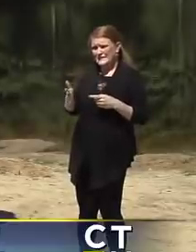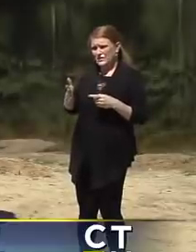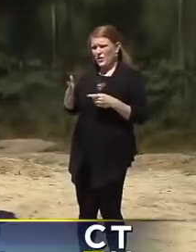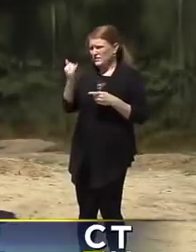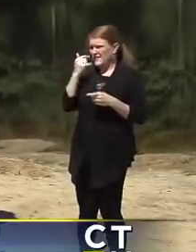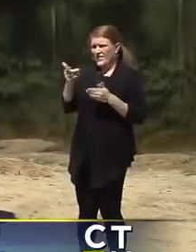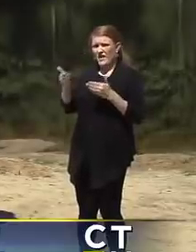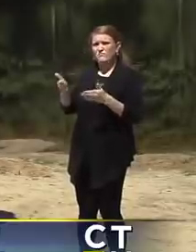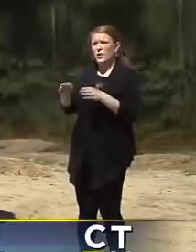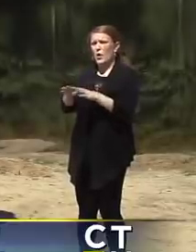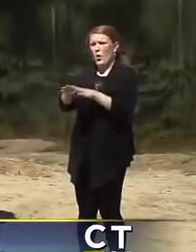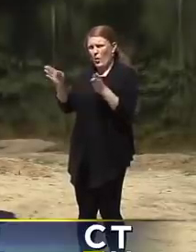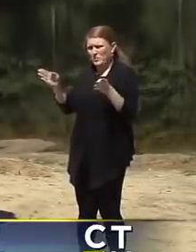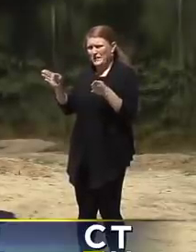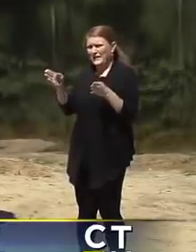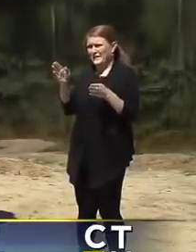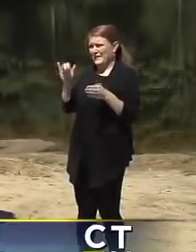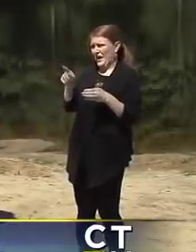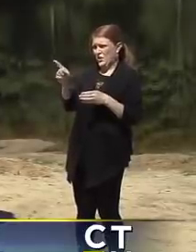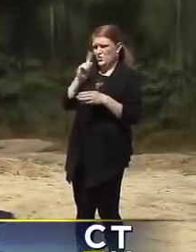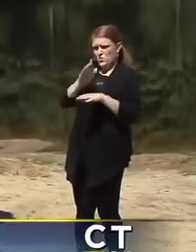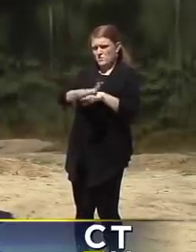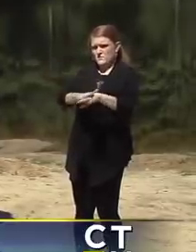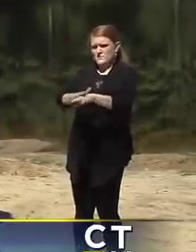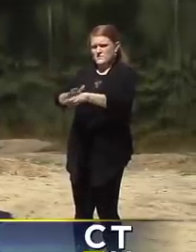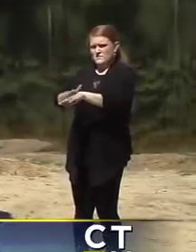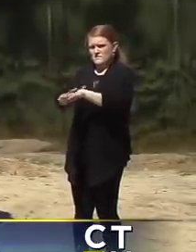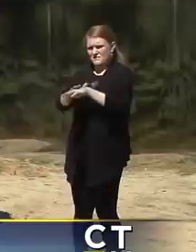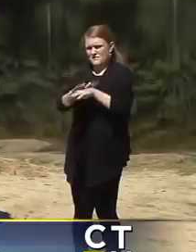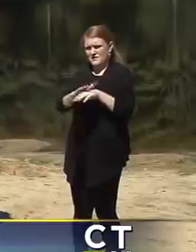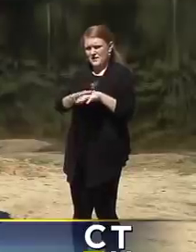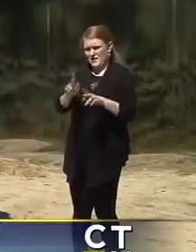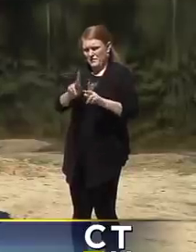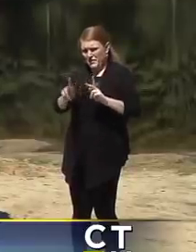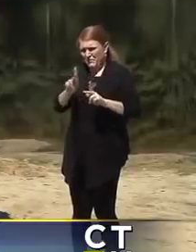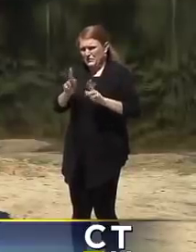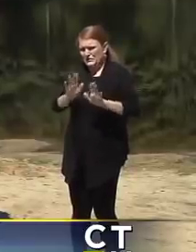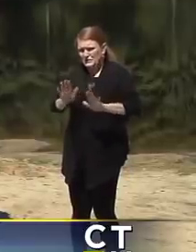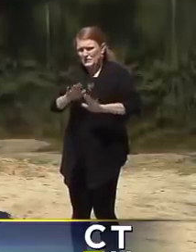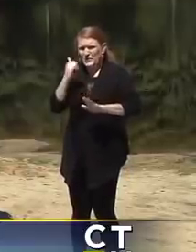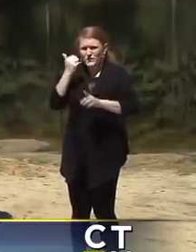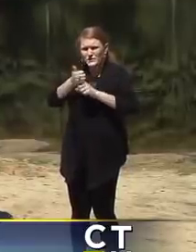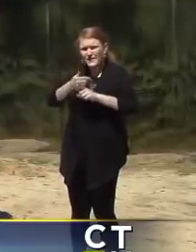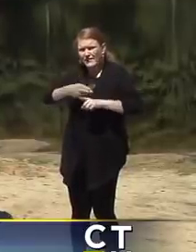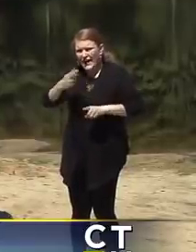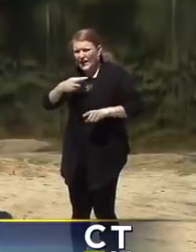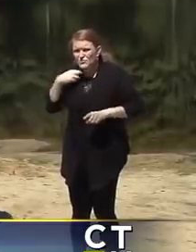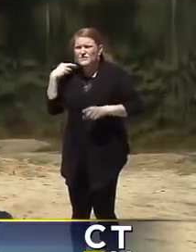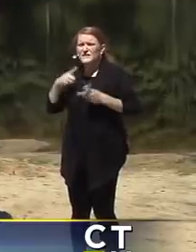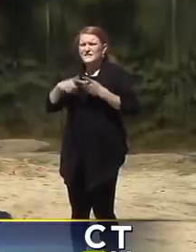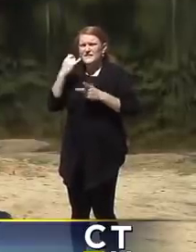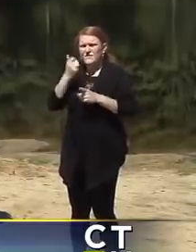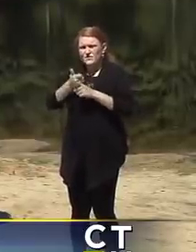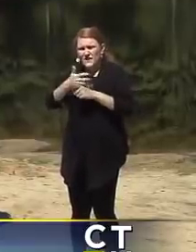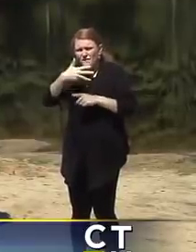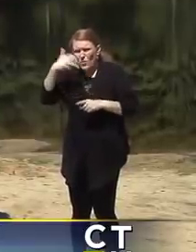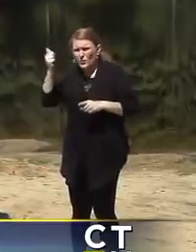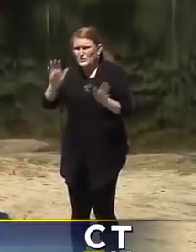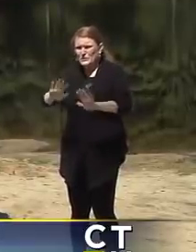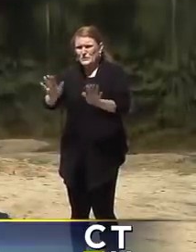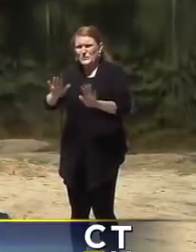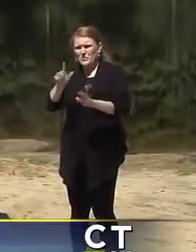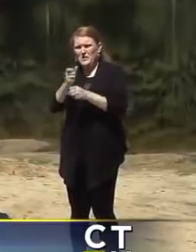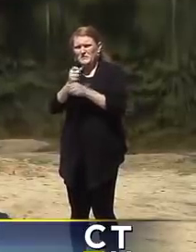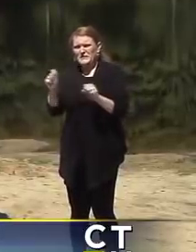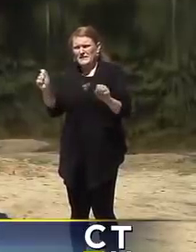this population. Is that a message that you don't think has already come across clearly? Some might argue people know the dangers at this point. We've